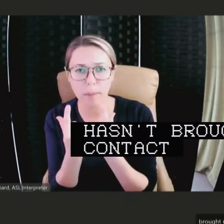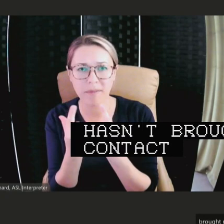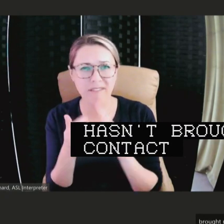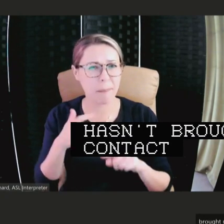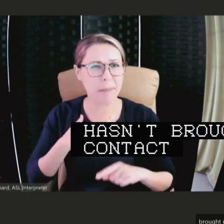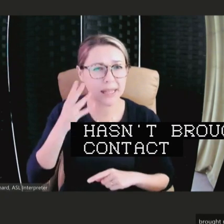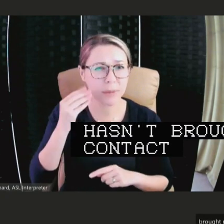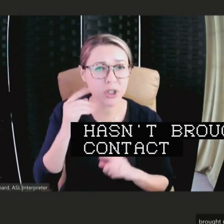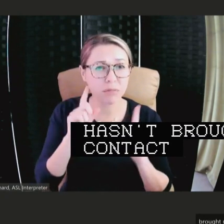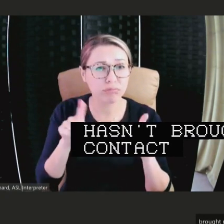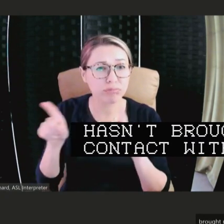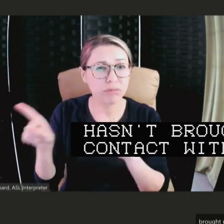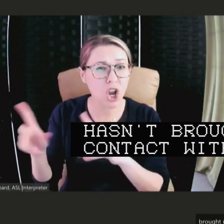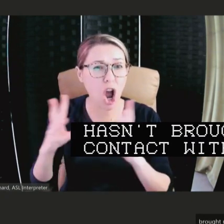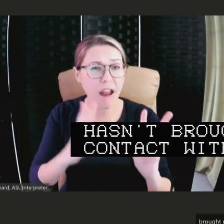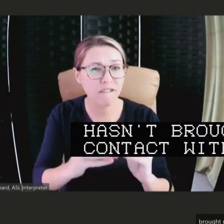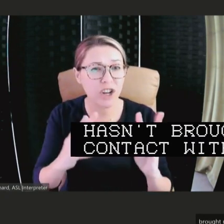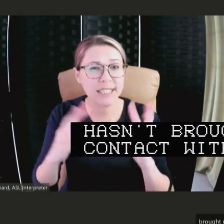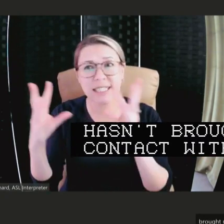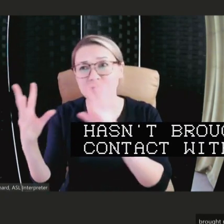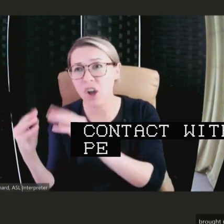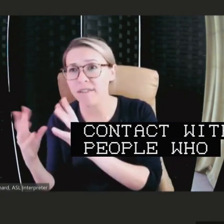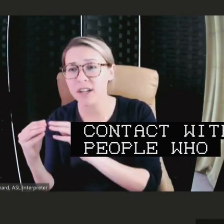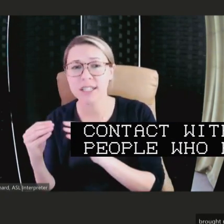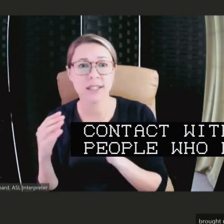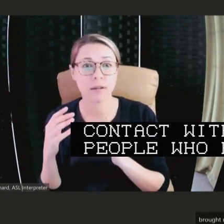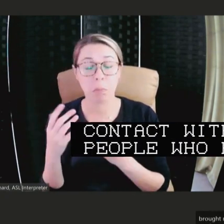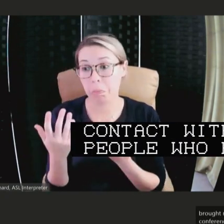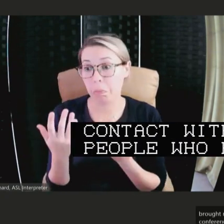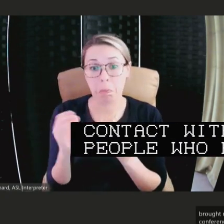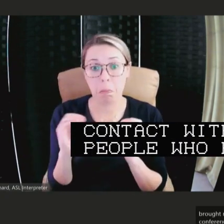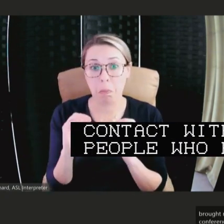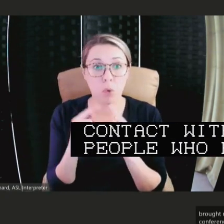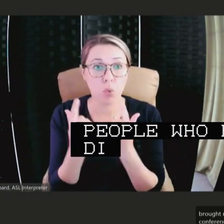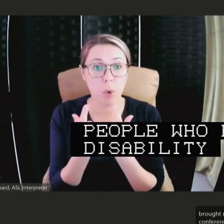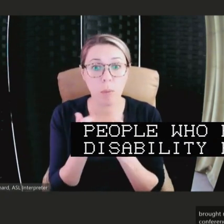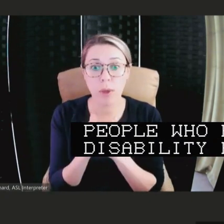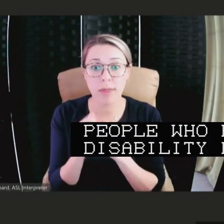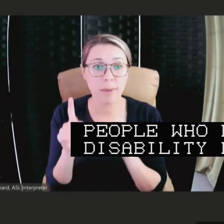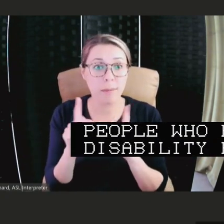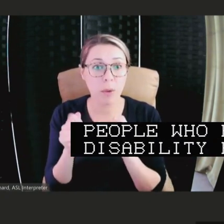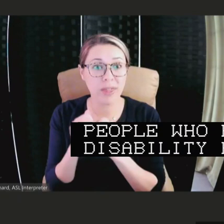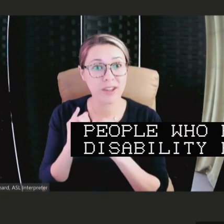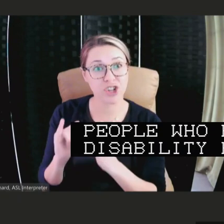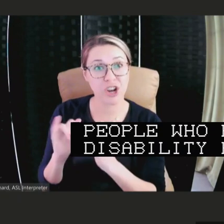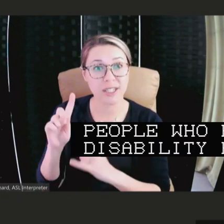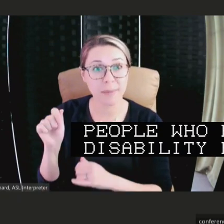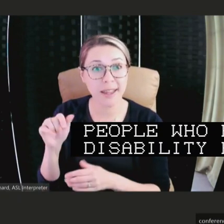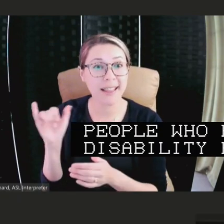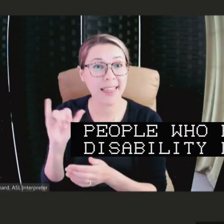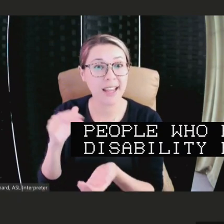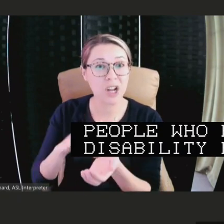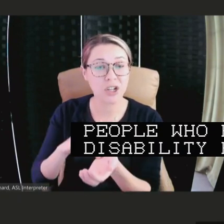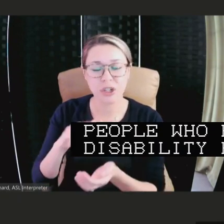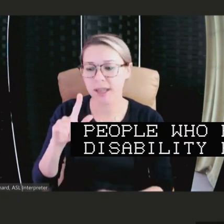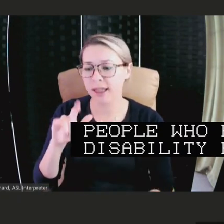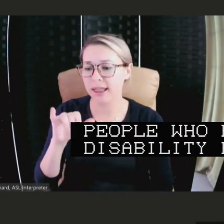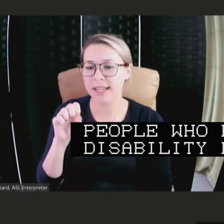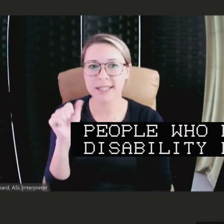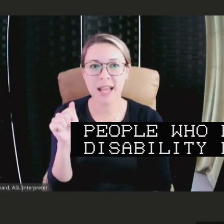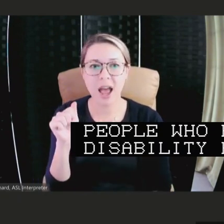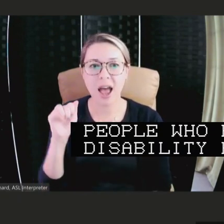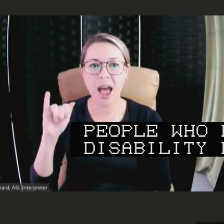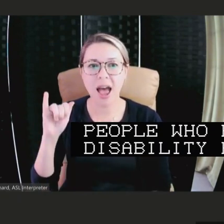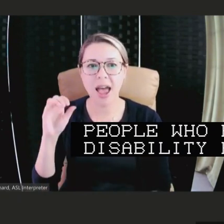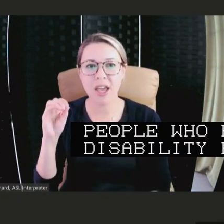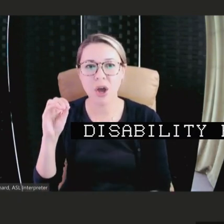who have a shared disability, but people like Dr. Lisa Iazzoni over at Harvard